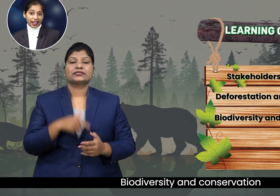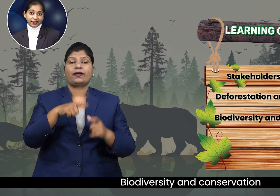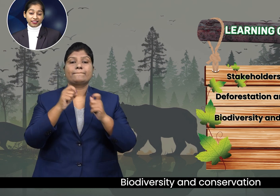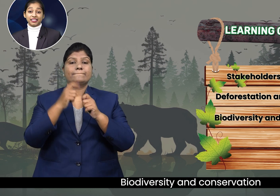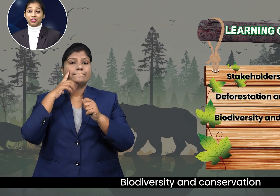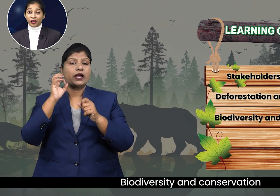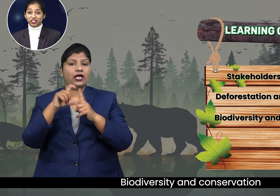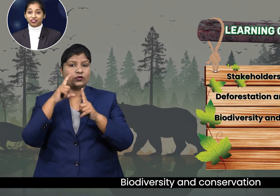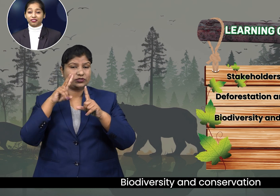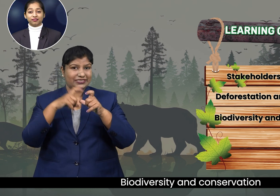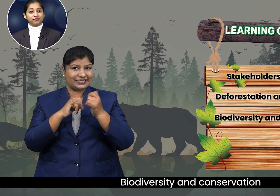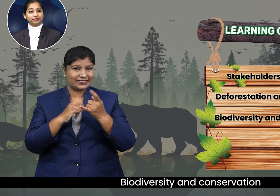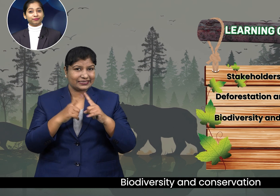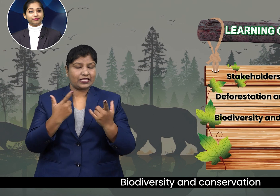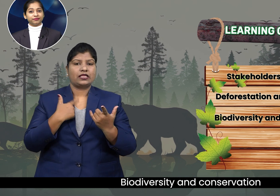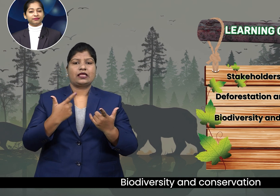biodiversity and conservation,